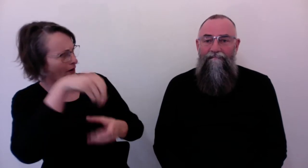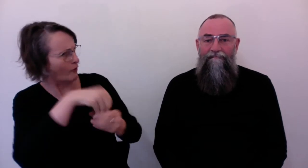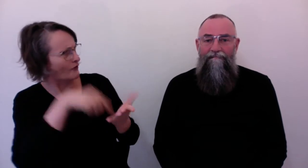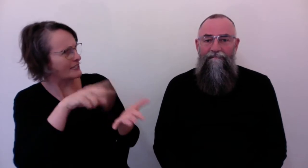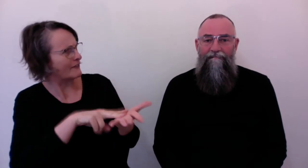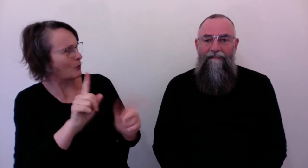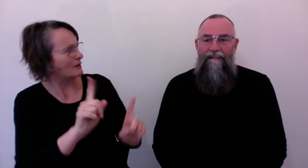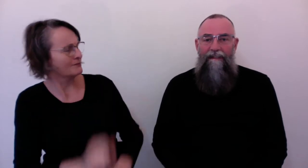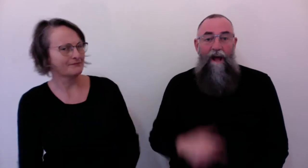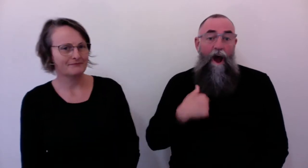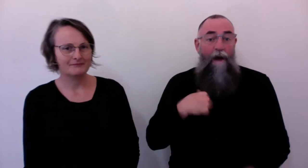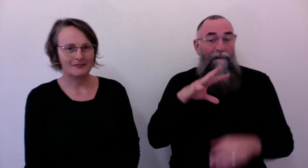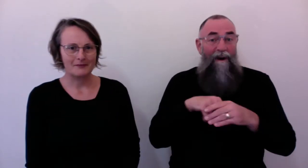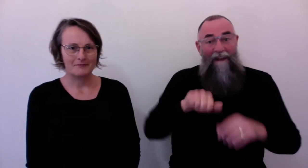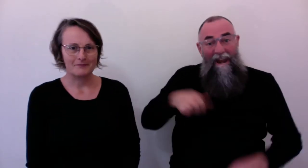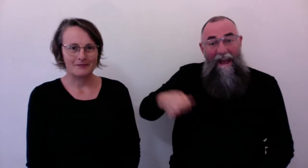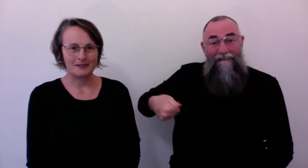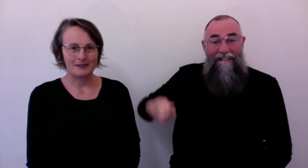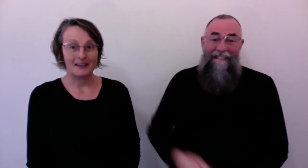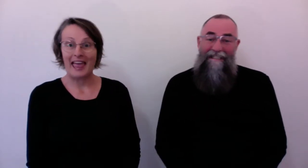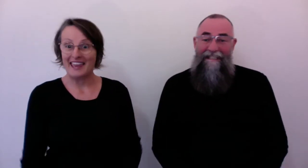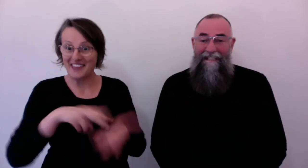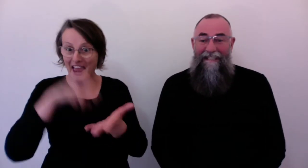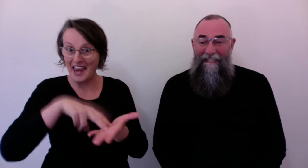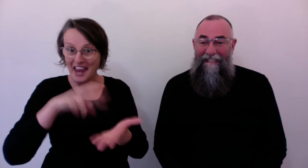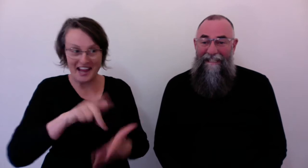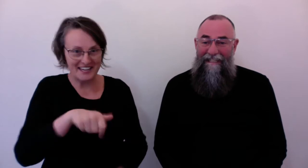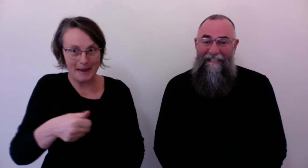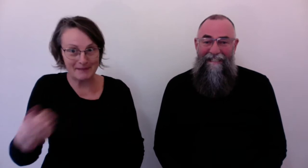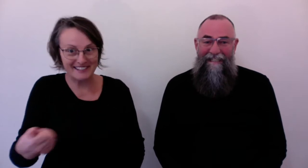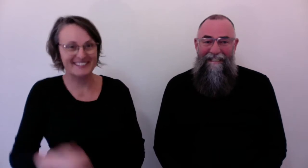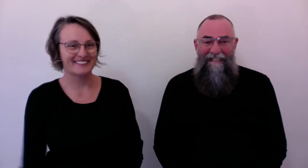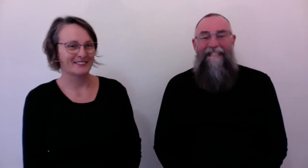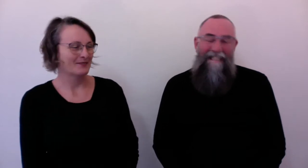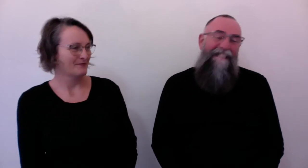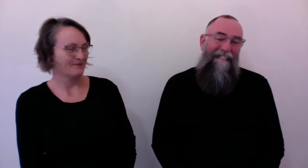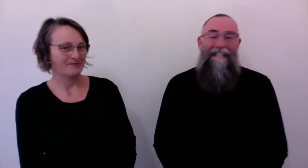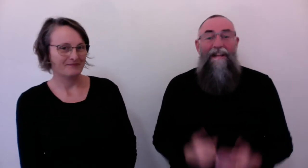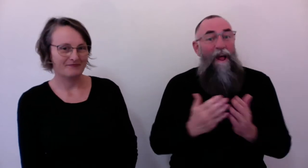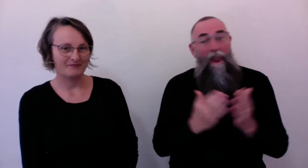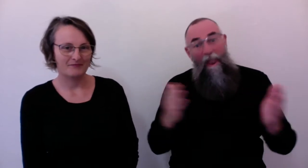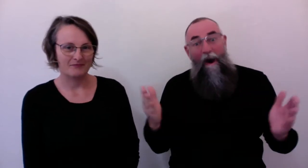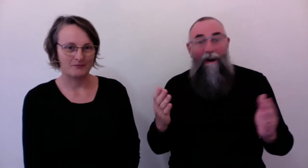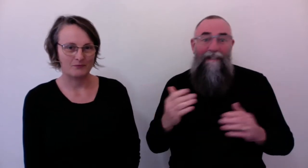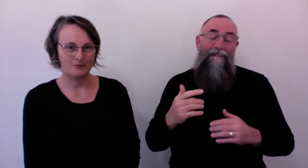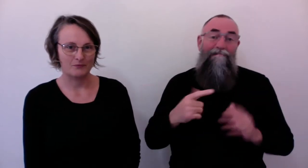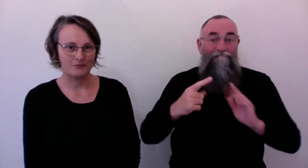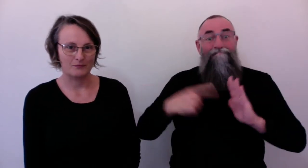Neighbours, baby! Now, I might get it out of the the longest running on. soap opera Hang in on, Australia. Really? Yes, it is. Can we just get a quick